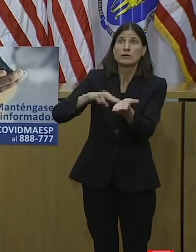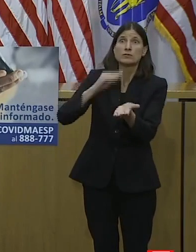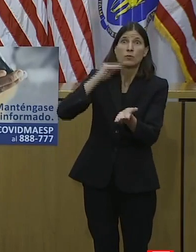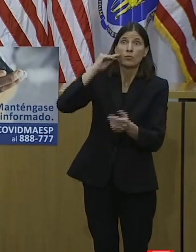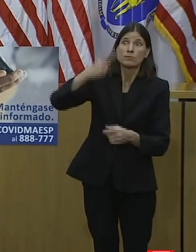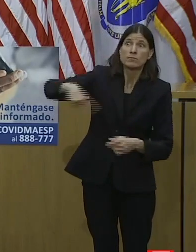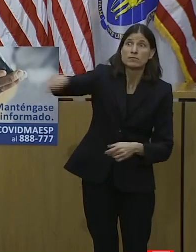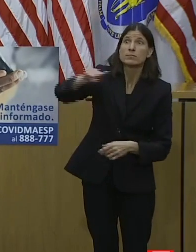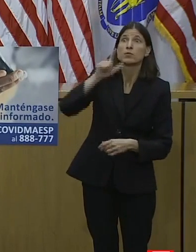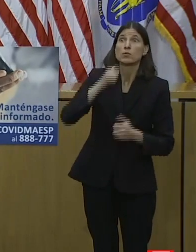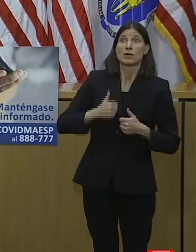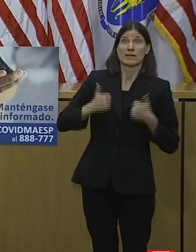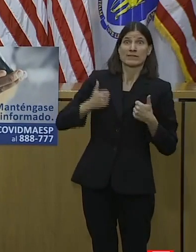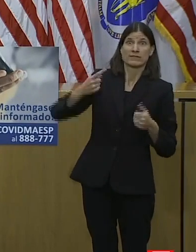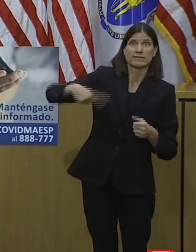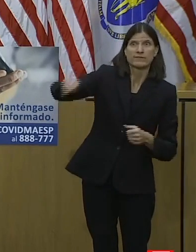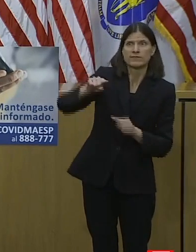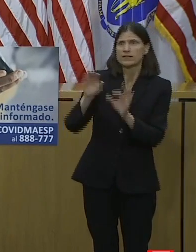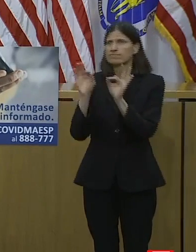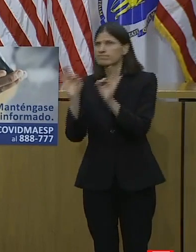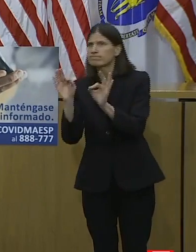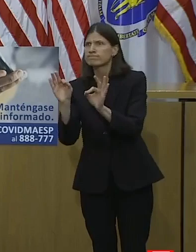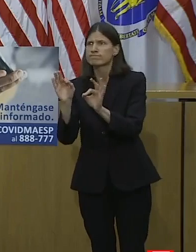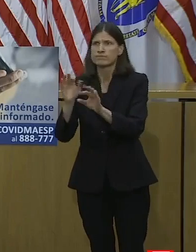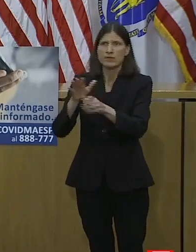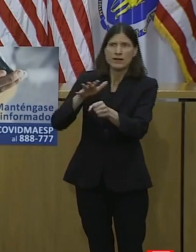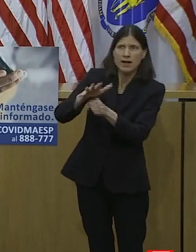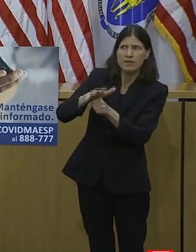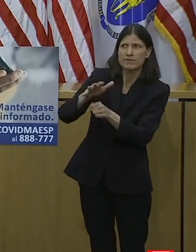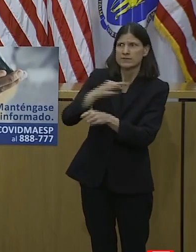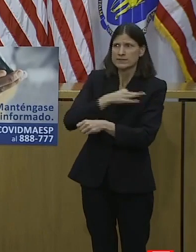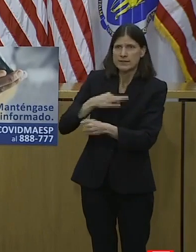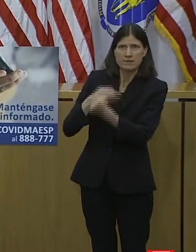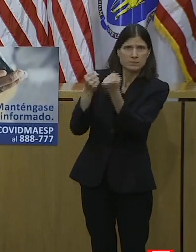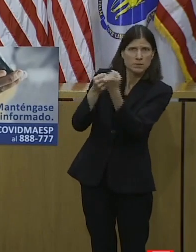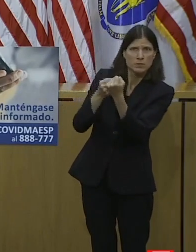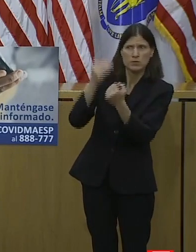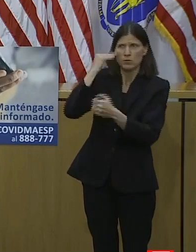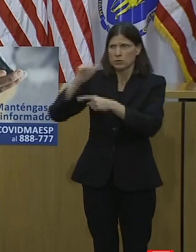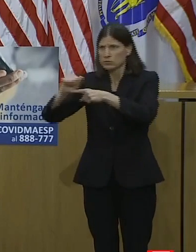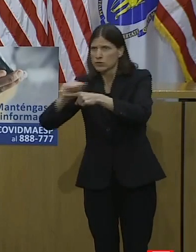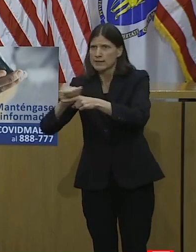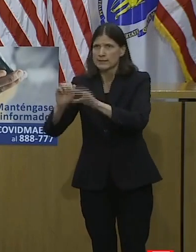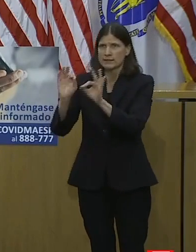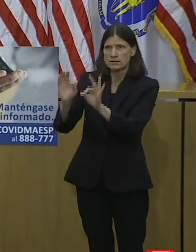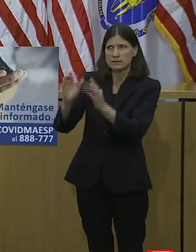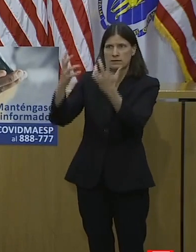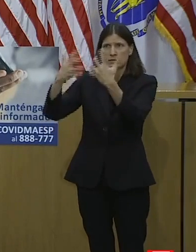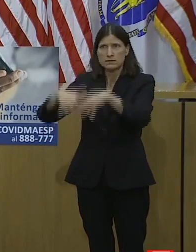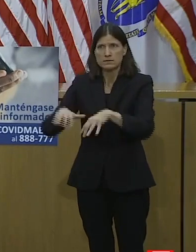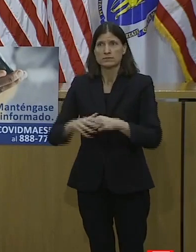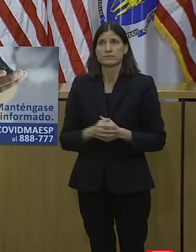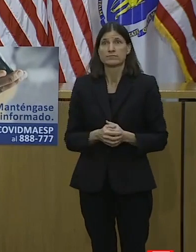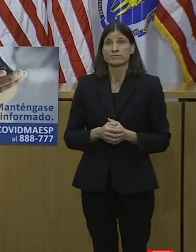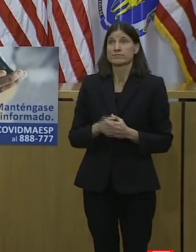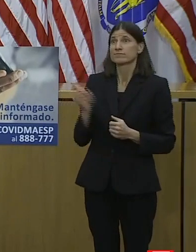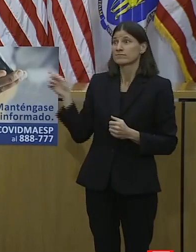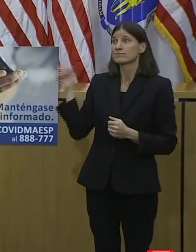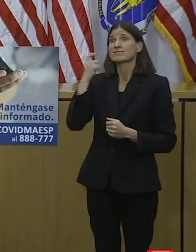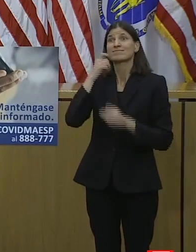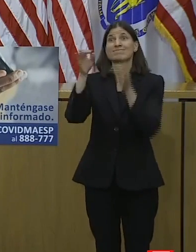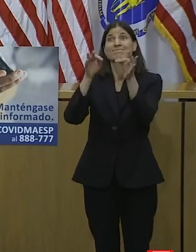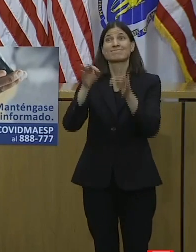emergency. As part of the multi-pronged strategy that the Governor enumerated, we've committed $130 million